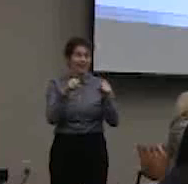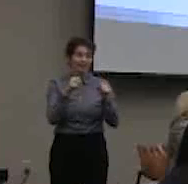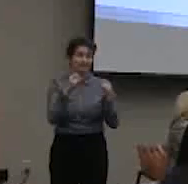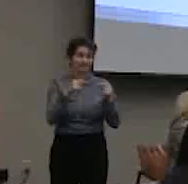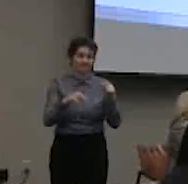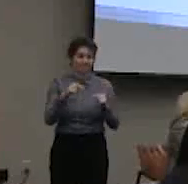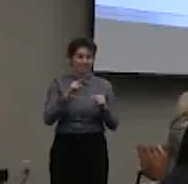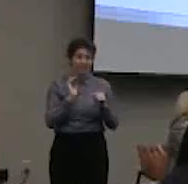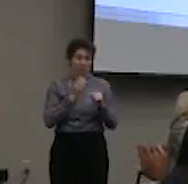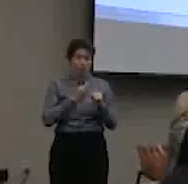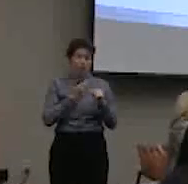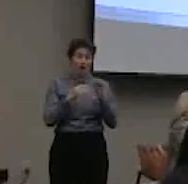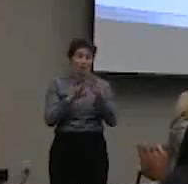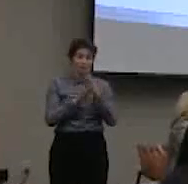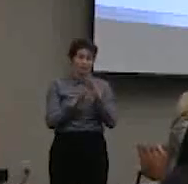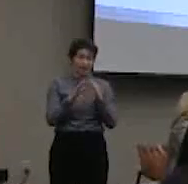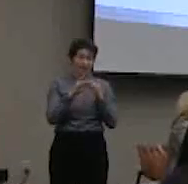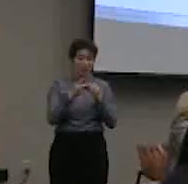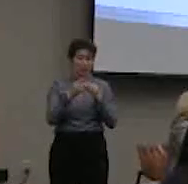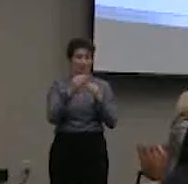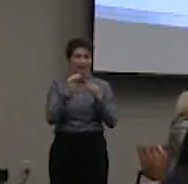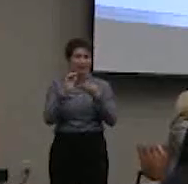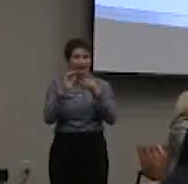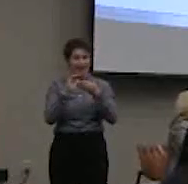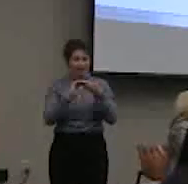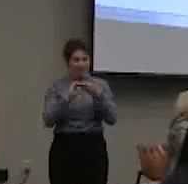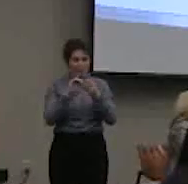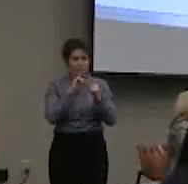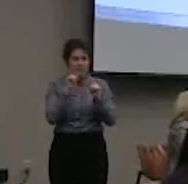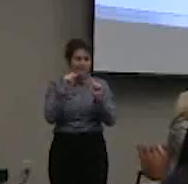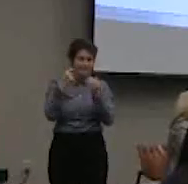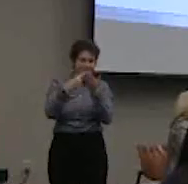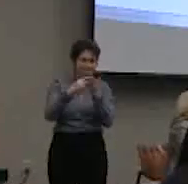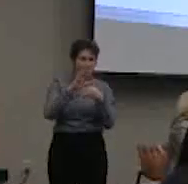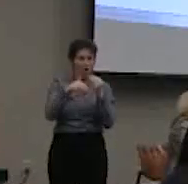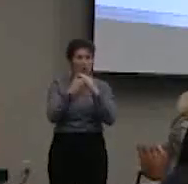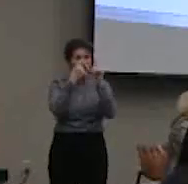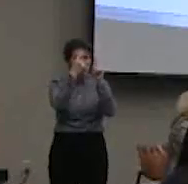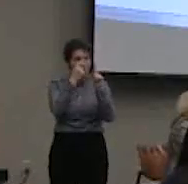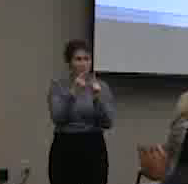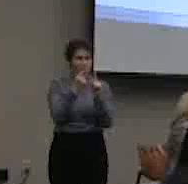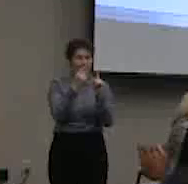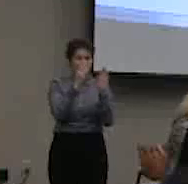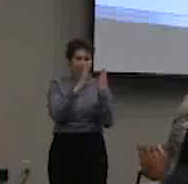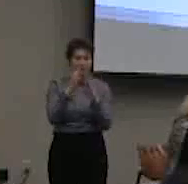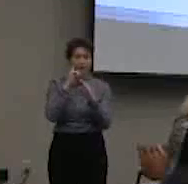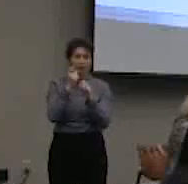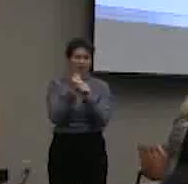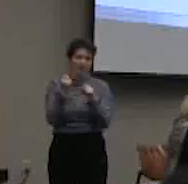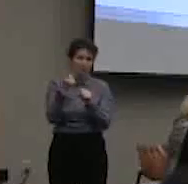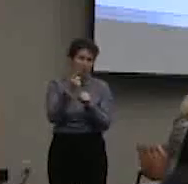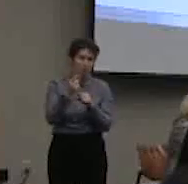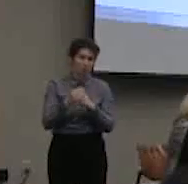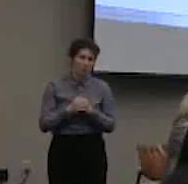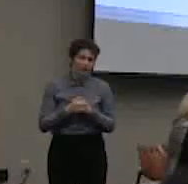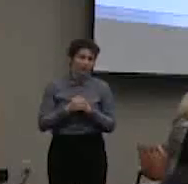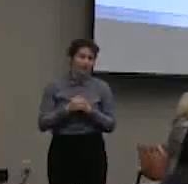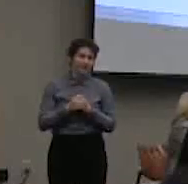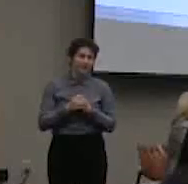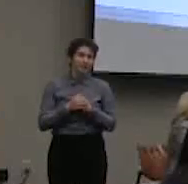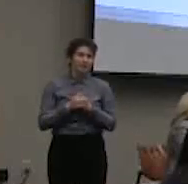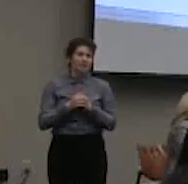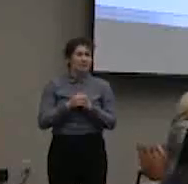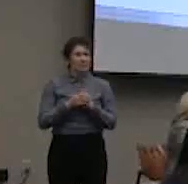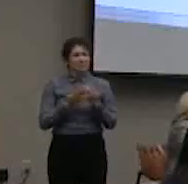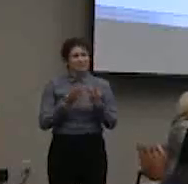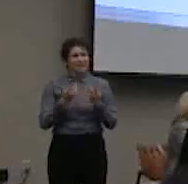and our collaborative and really think about the goals and objectives to make it happen for next year. I think, and